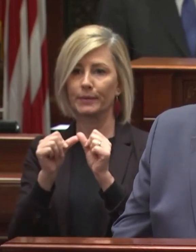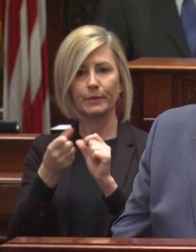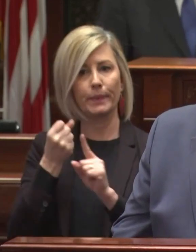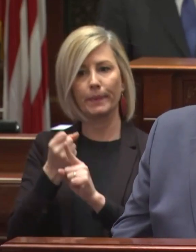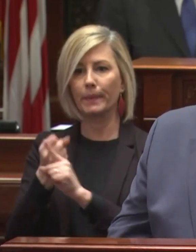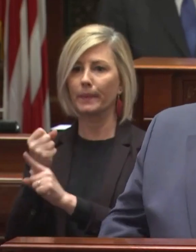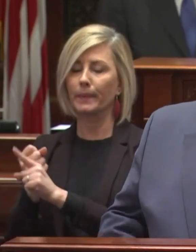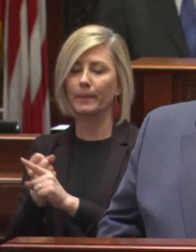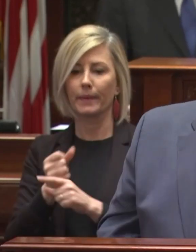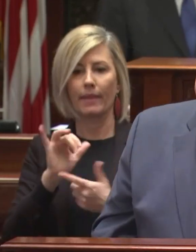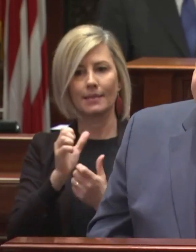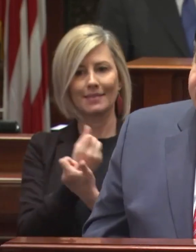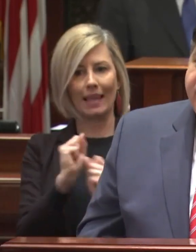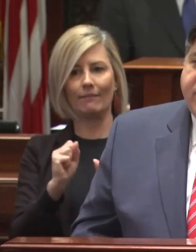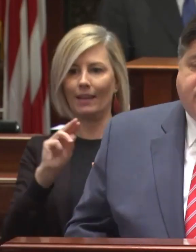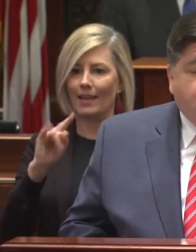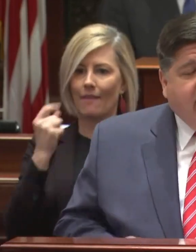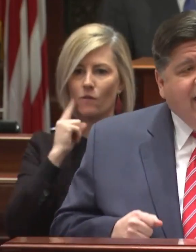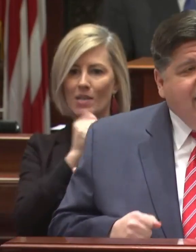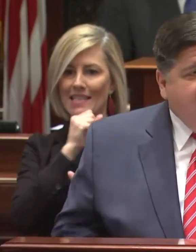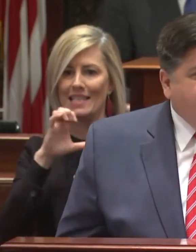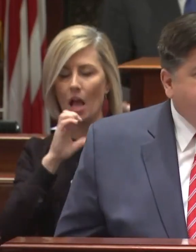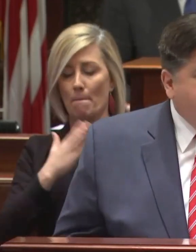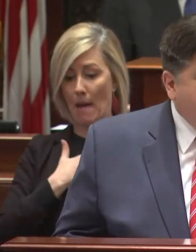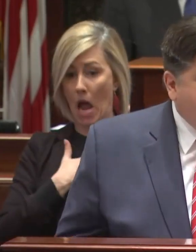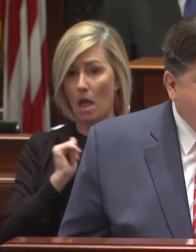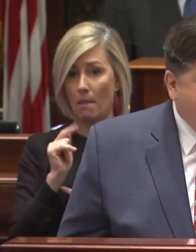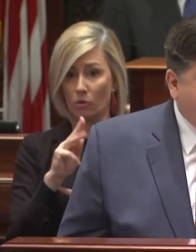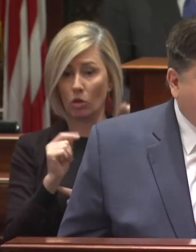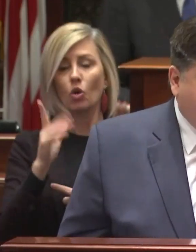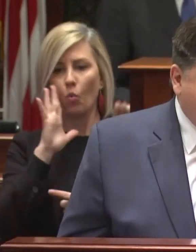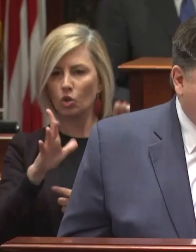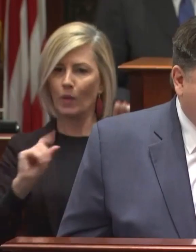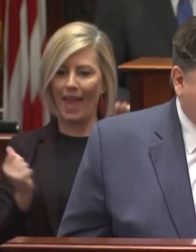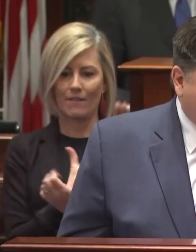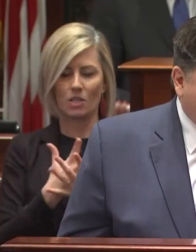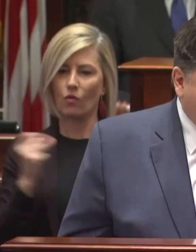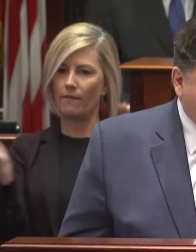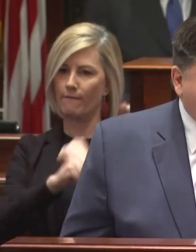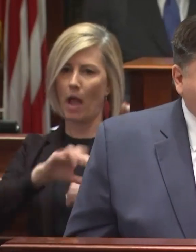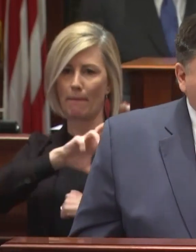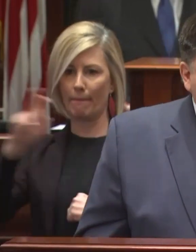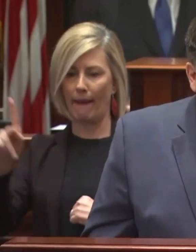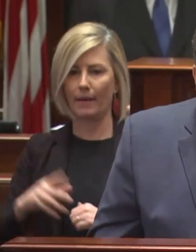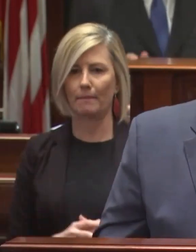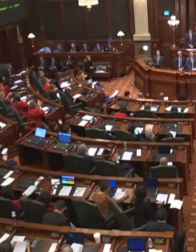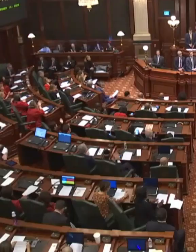net for seniors, my administration is doing everything we can to fight back.